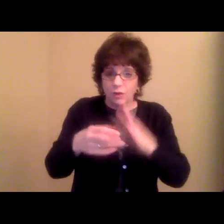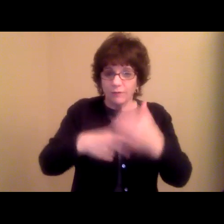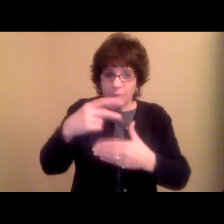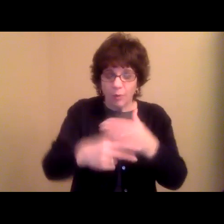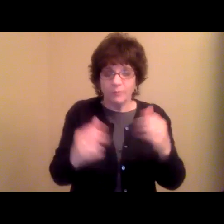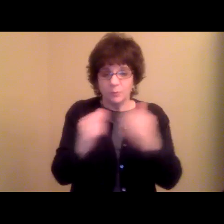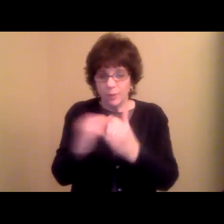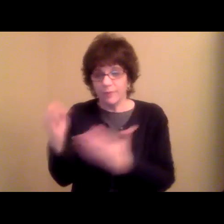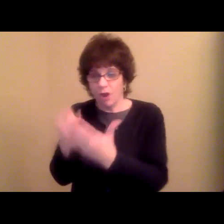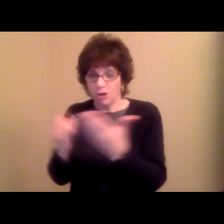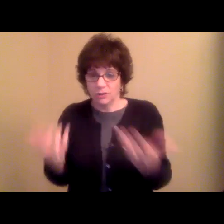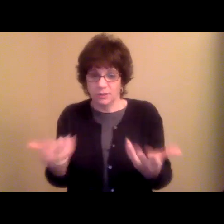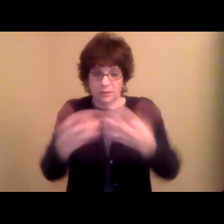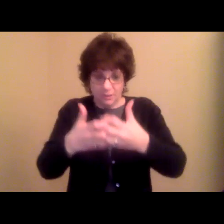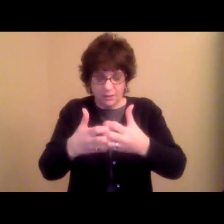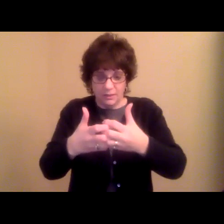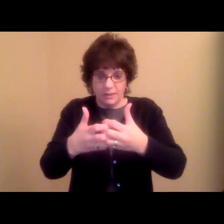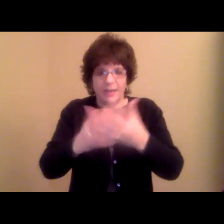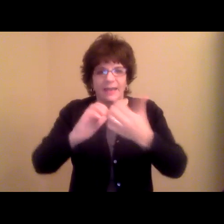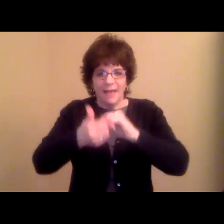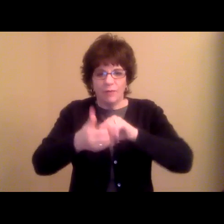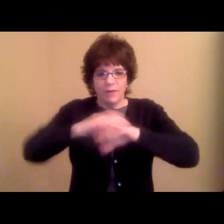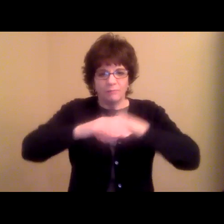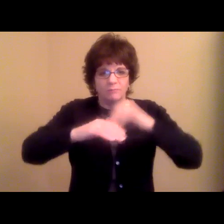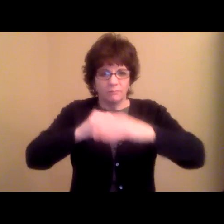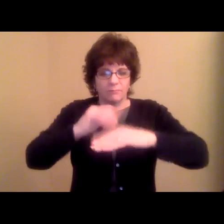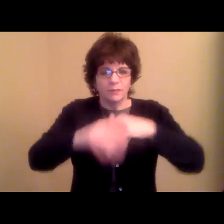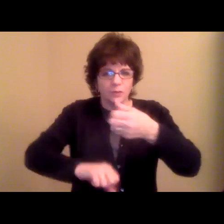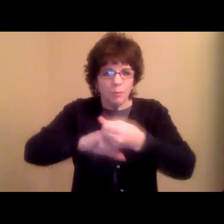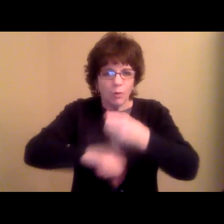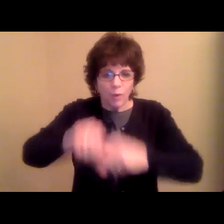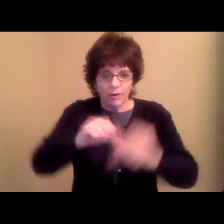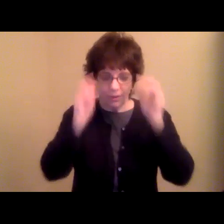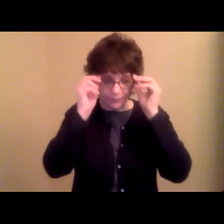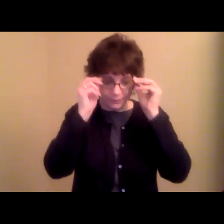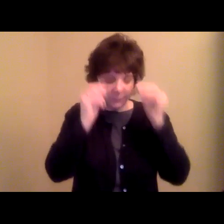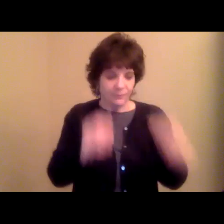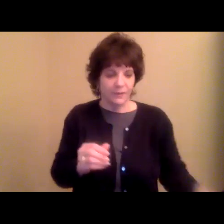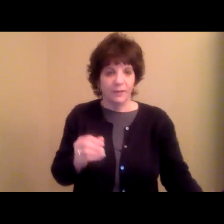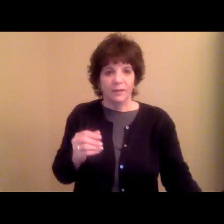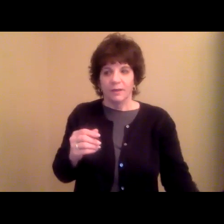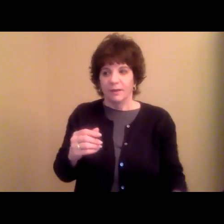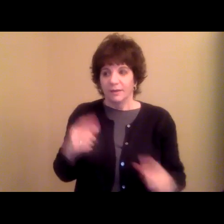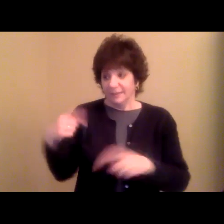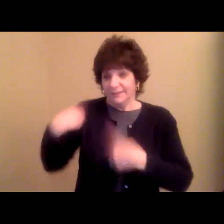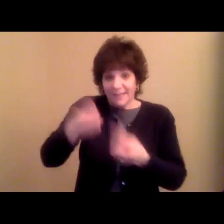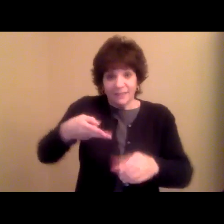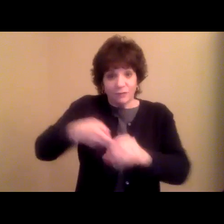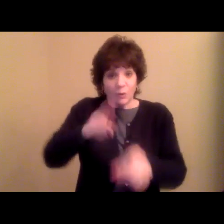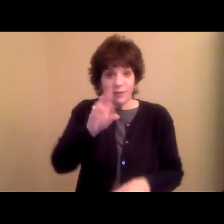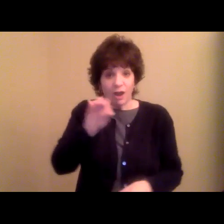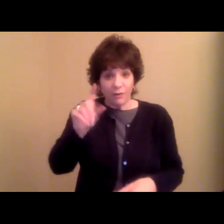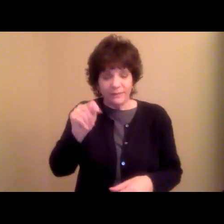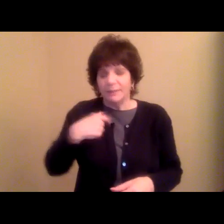with arts and their interdisciplinary values. So the idea that I've had since I've been here is